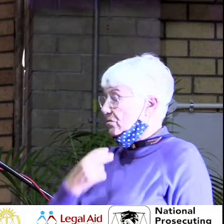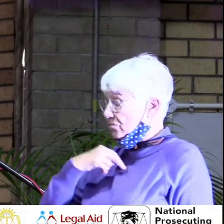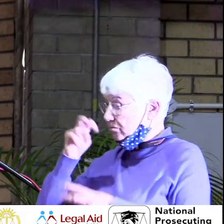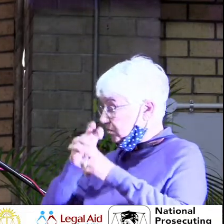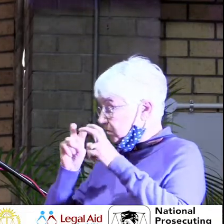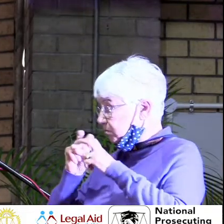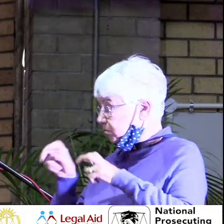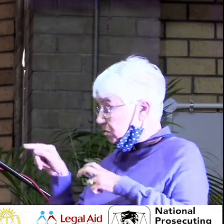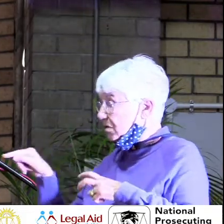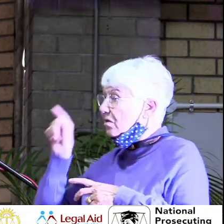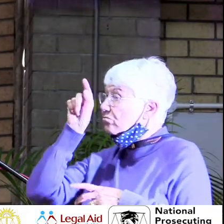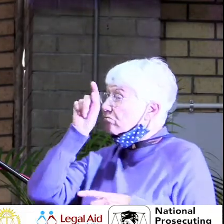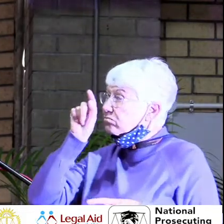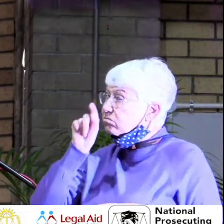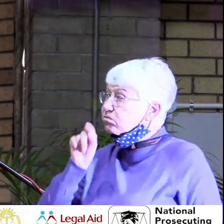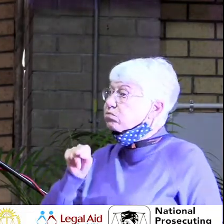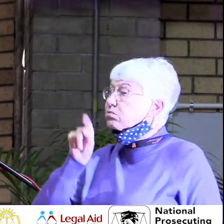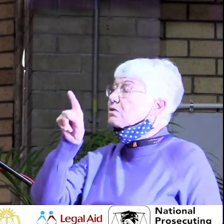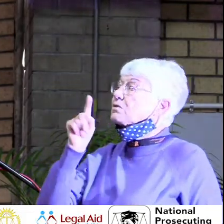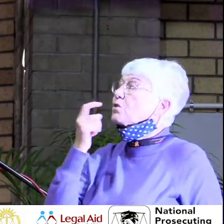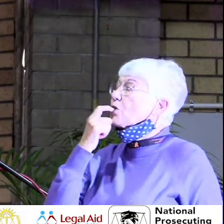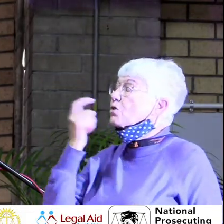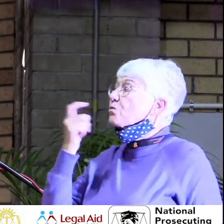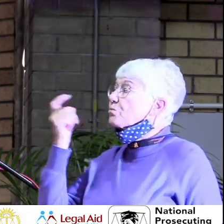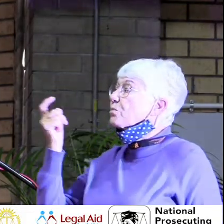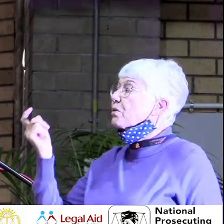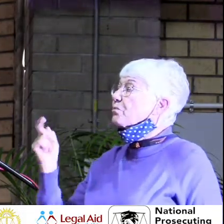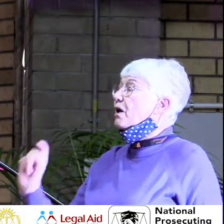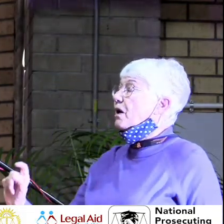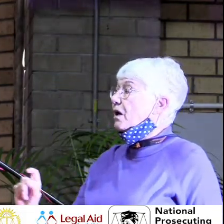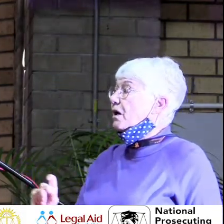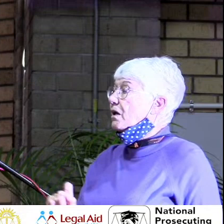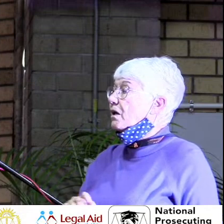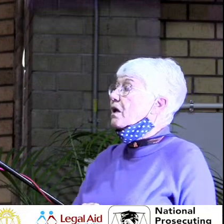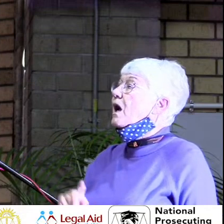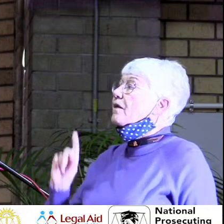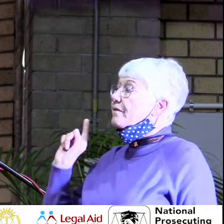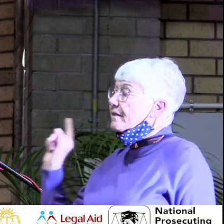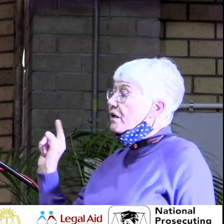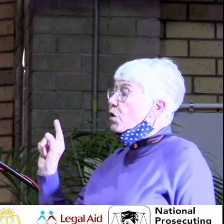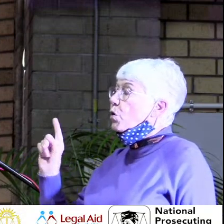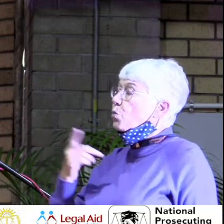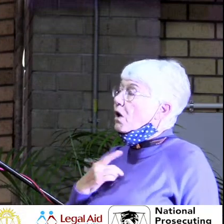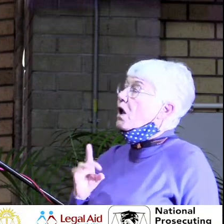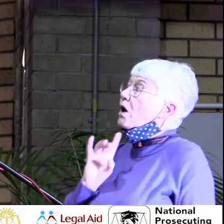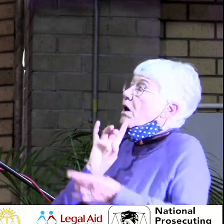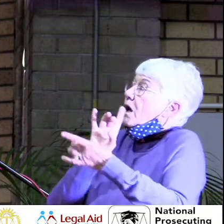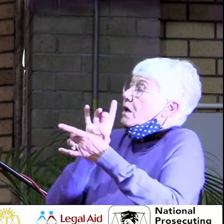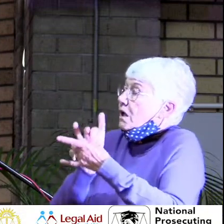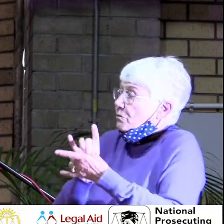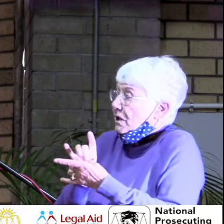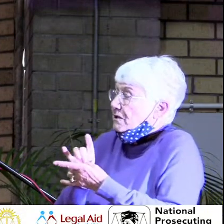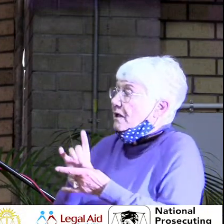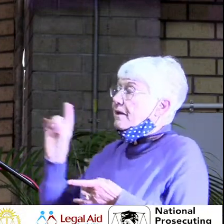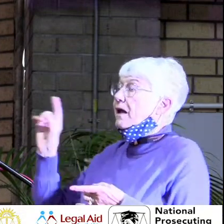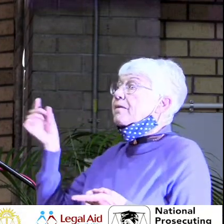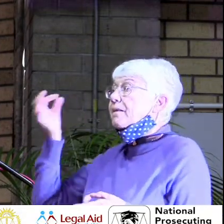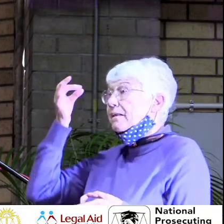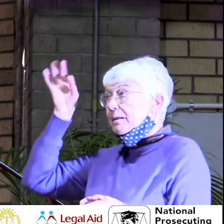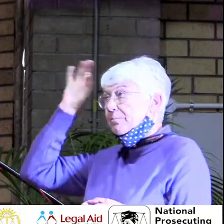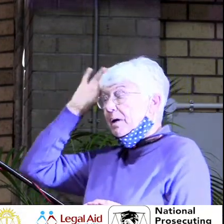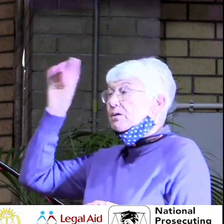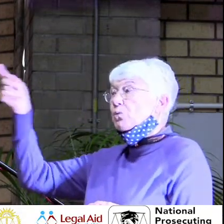can only have more sessions. So the commitment from us will be that the department will come back with